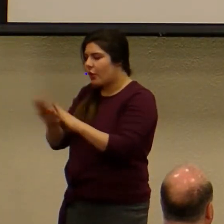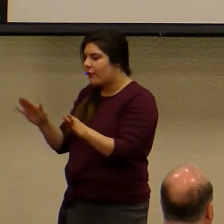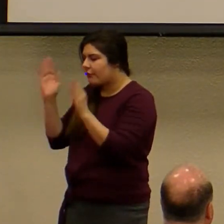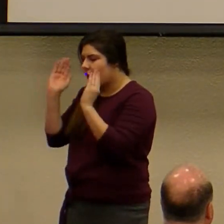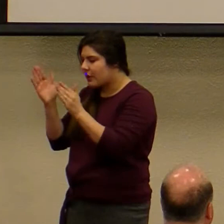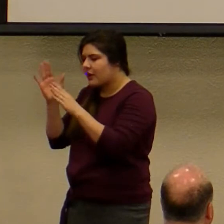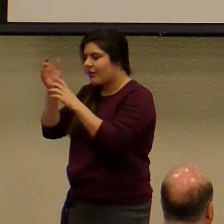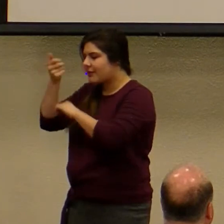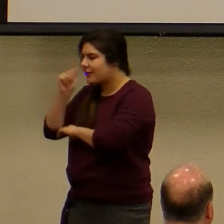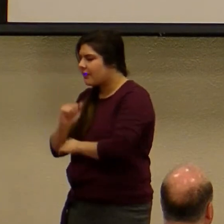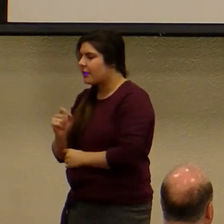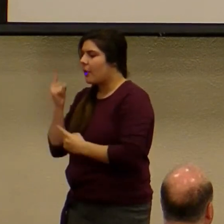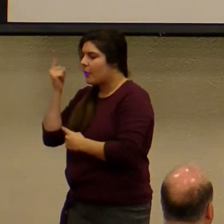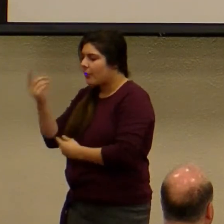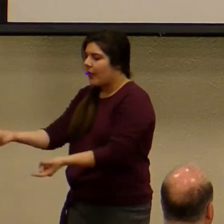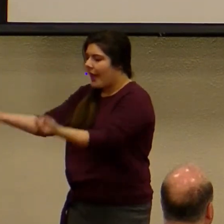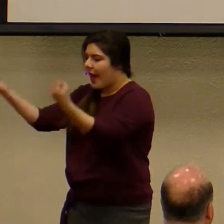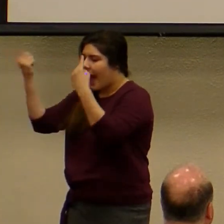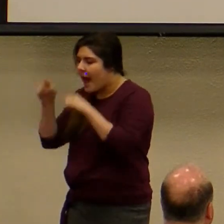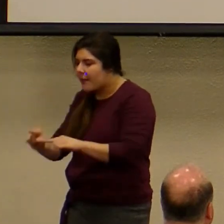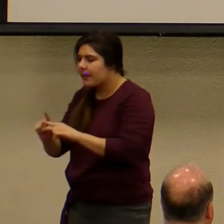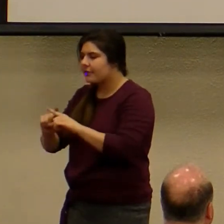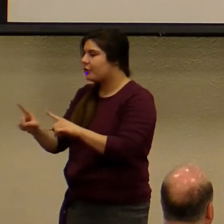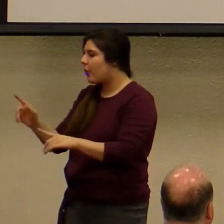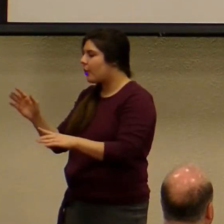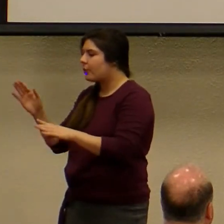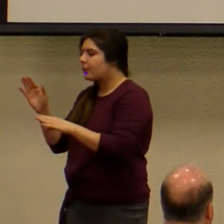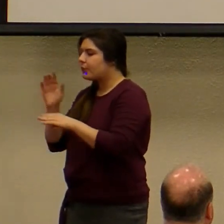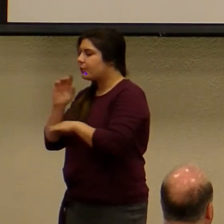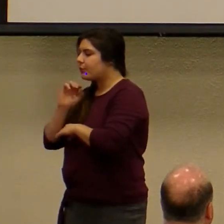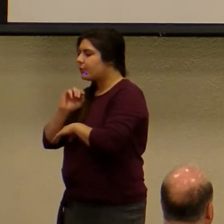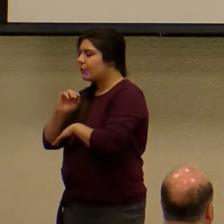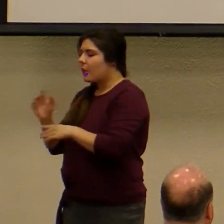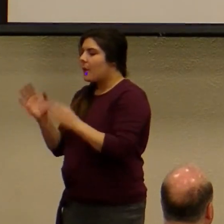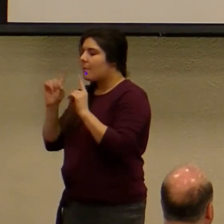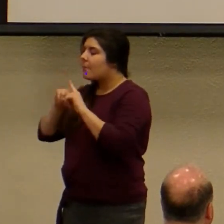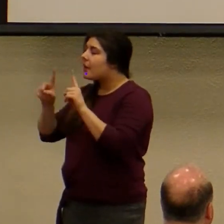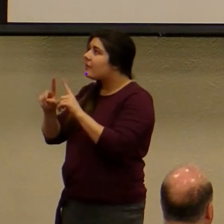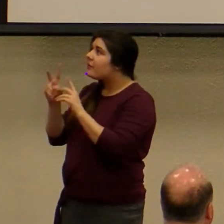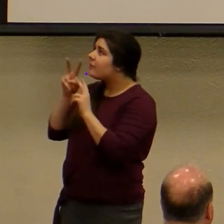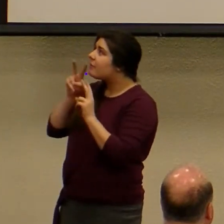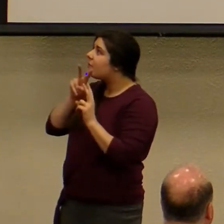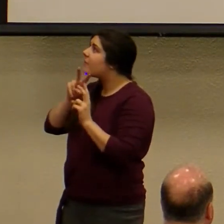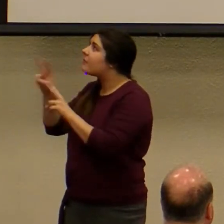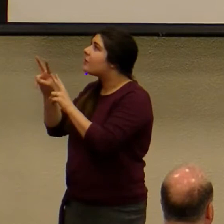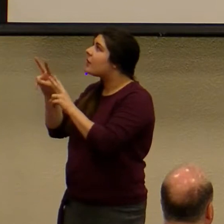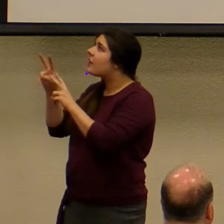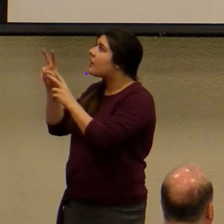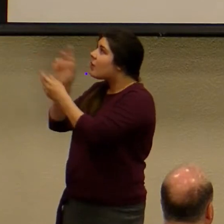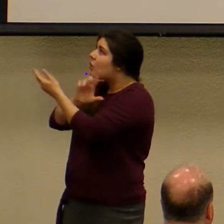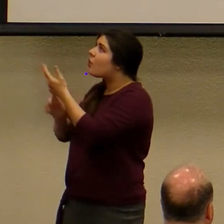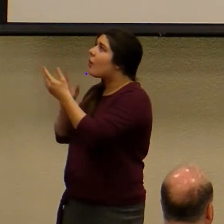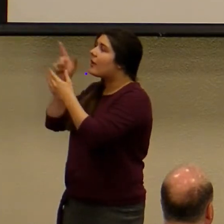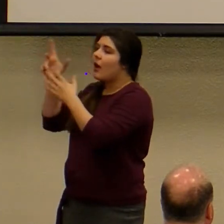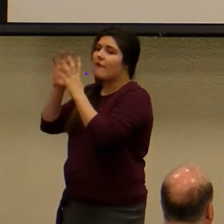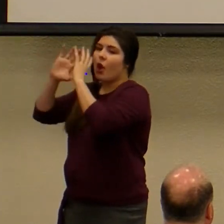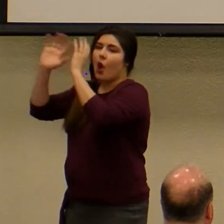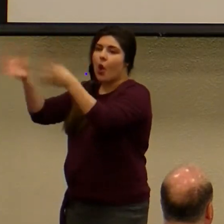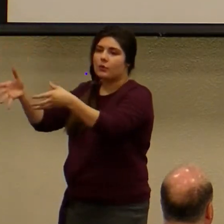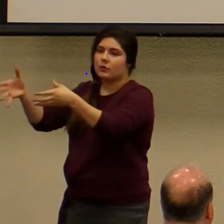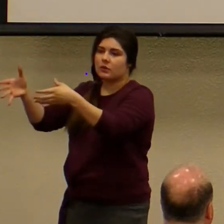that's coming, rather than you being worried about what they will do to you, fix your eyes on the Lord of hosts. Beautiful